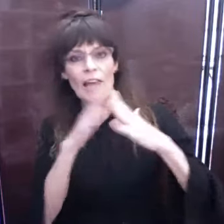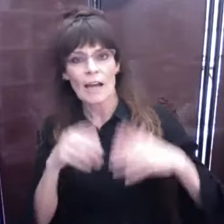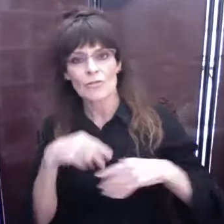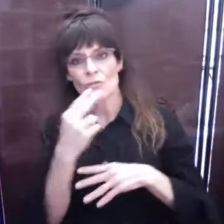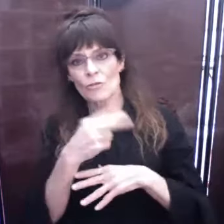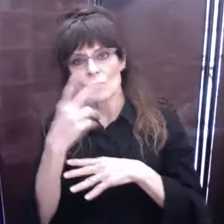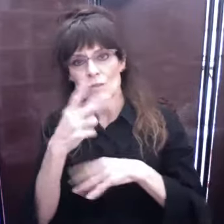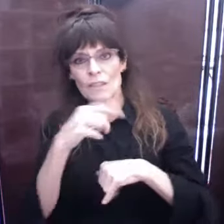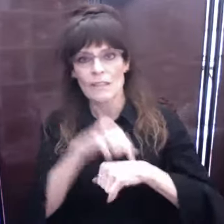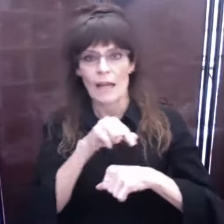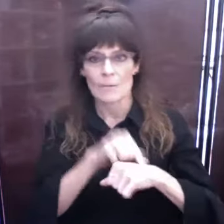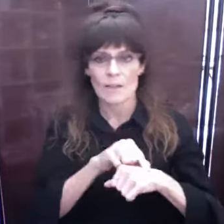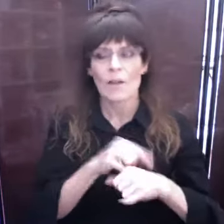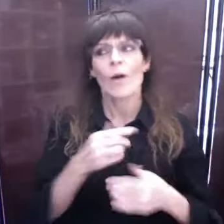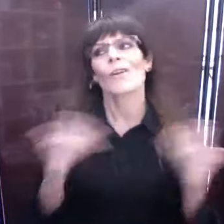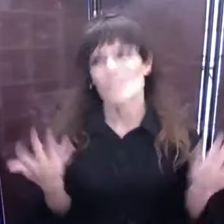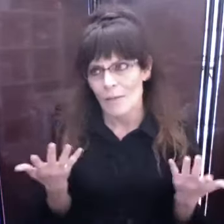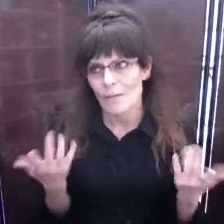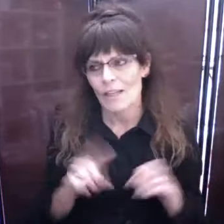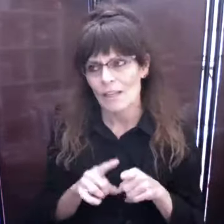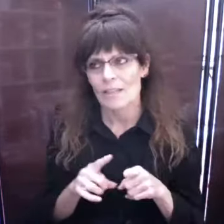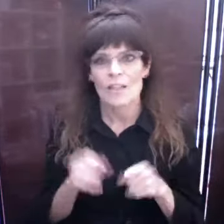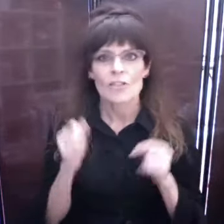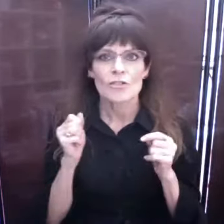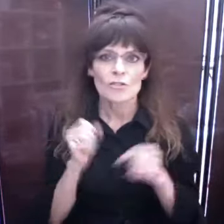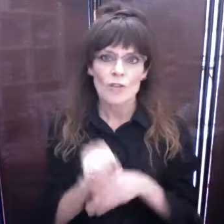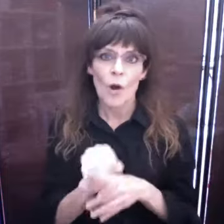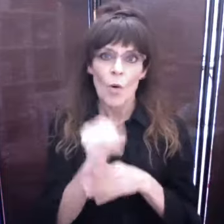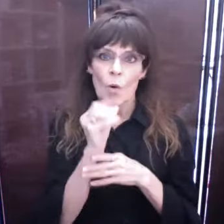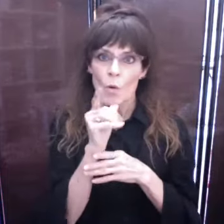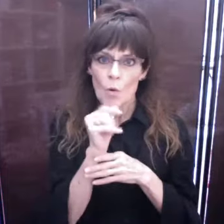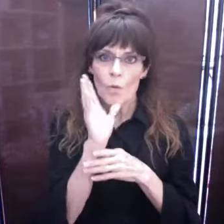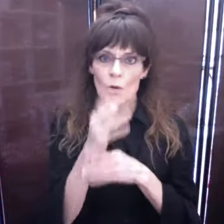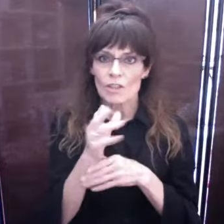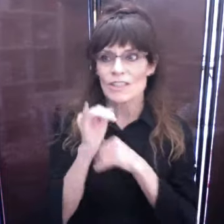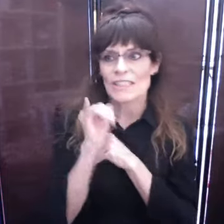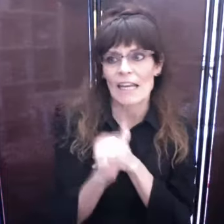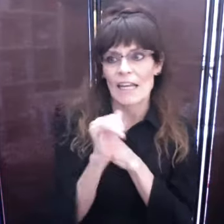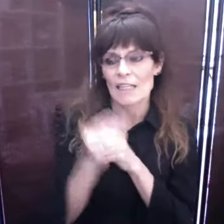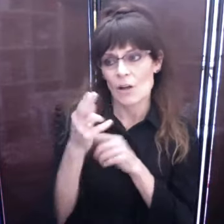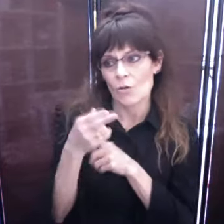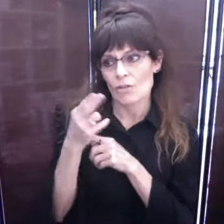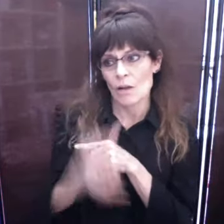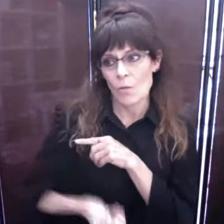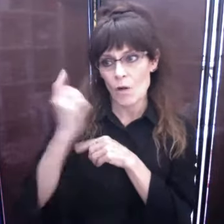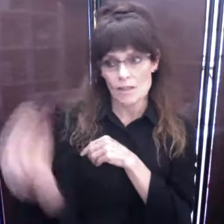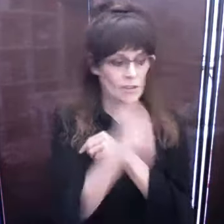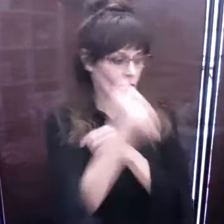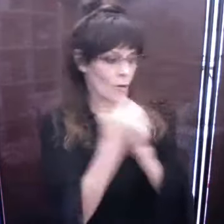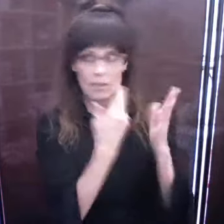two again. What's going on, man? Okay, so who's going to stay in a hotel tonight? Because one of you is going to jail, if not. And if I